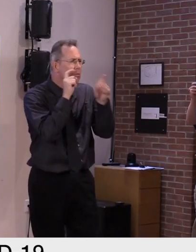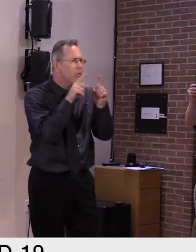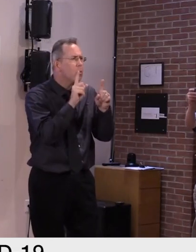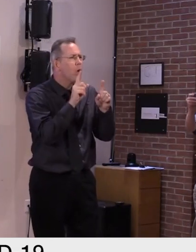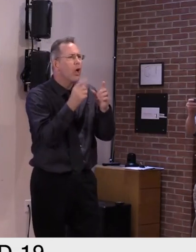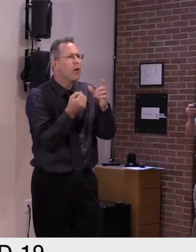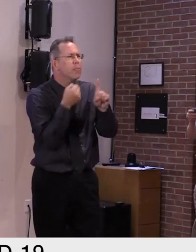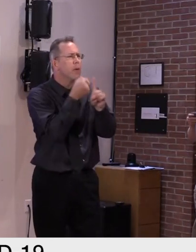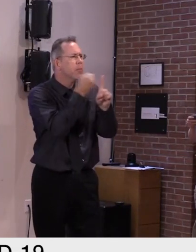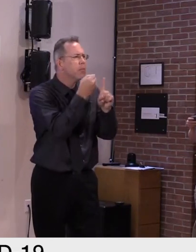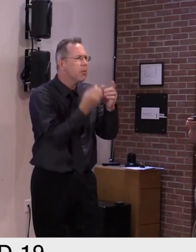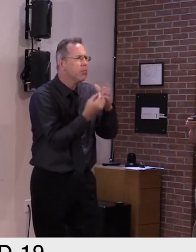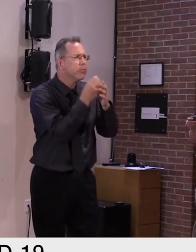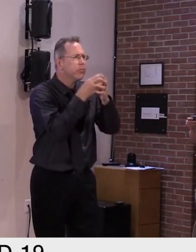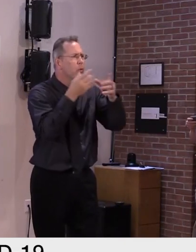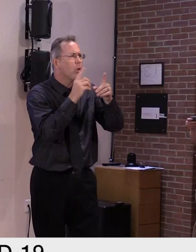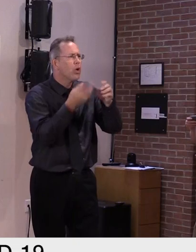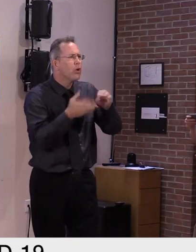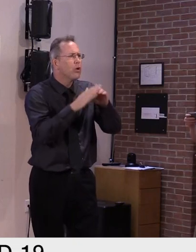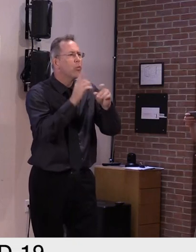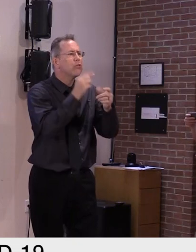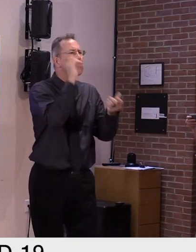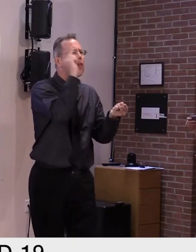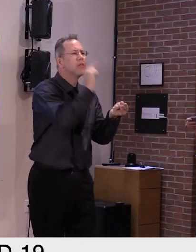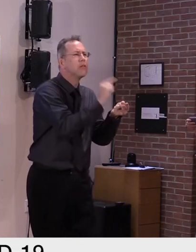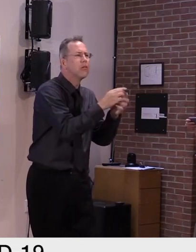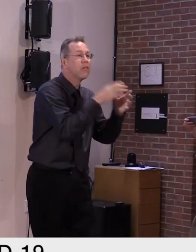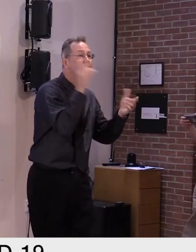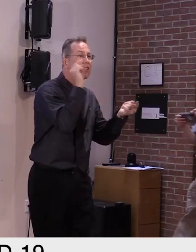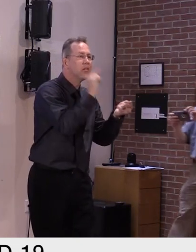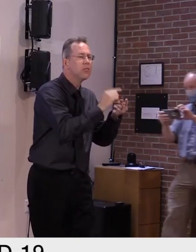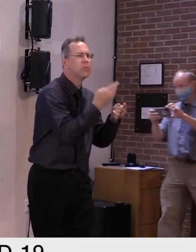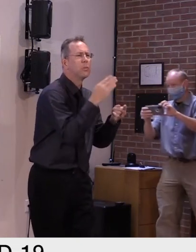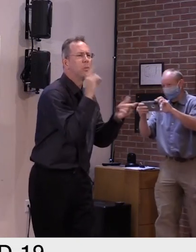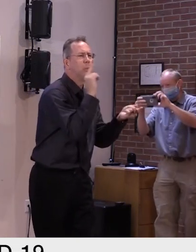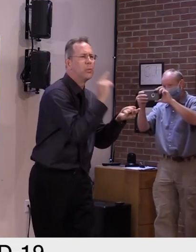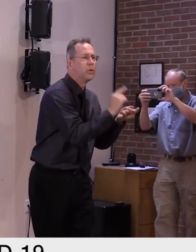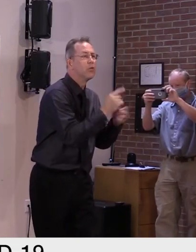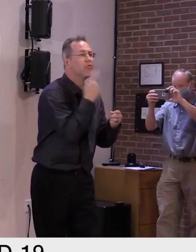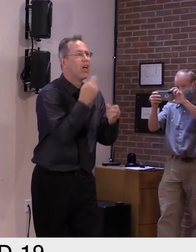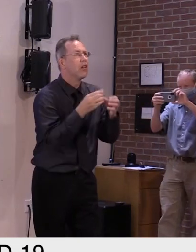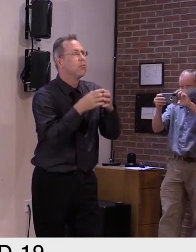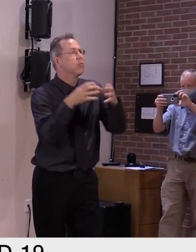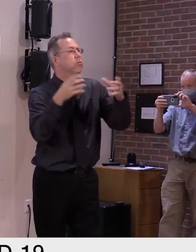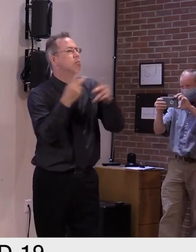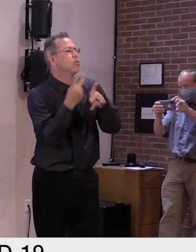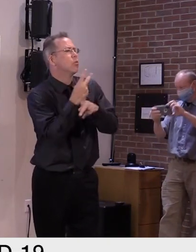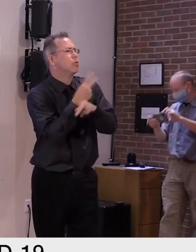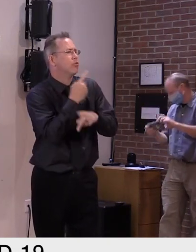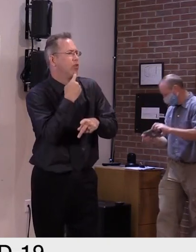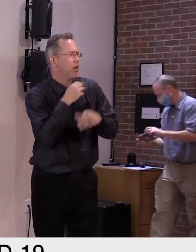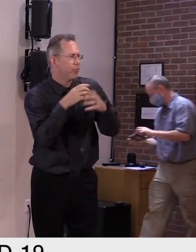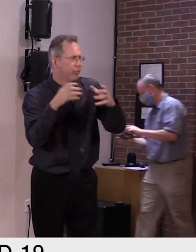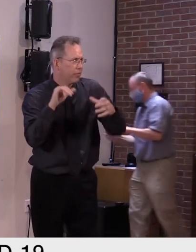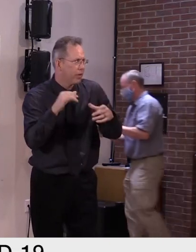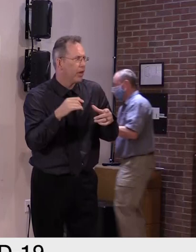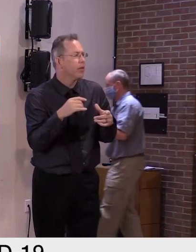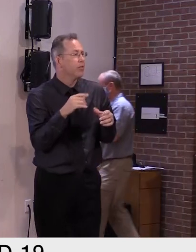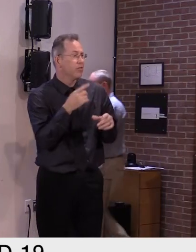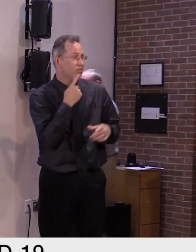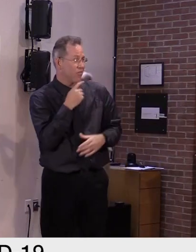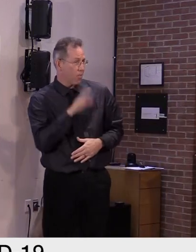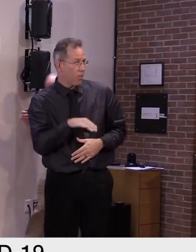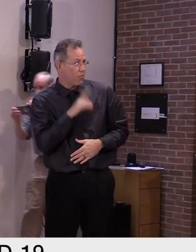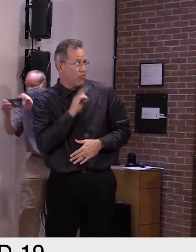are decreasing across the region. So you can see clearly that cases are on the rise in western part of New York, the